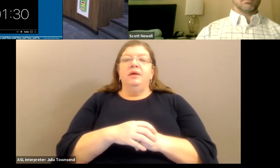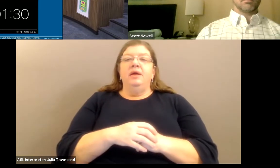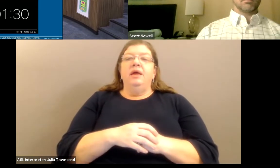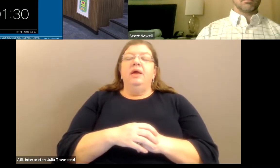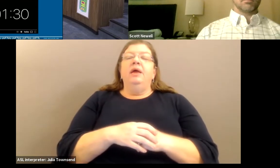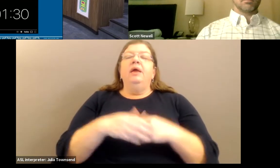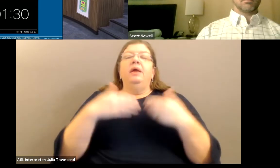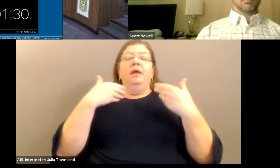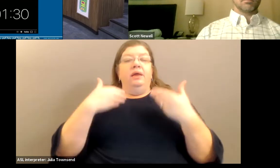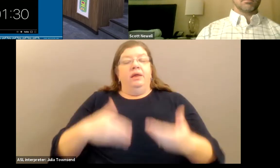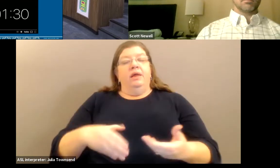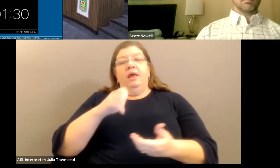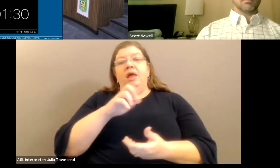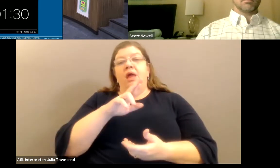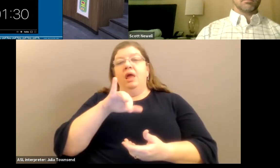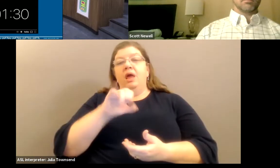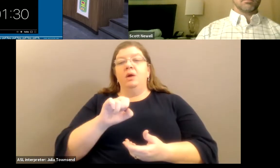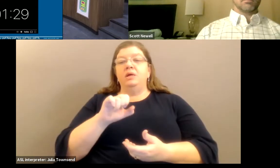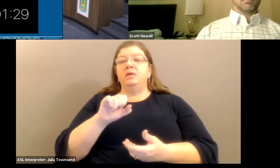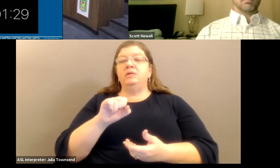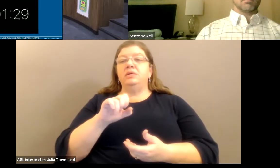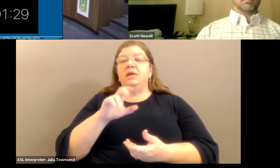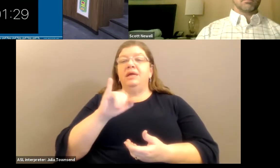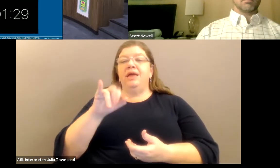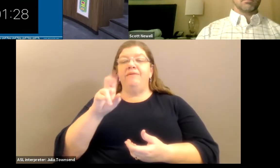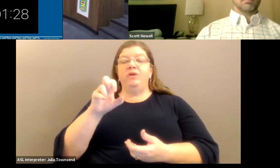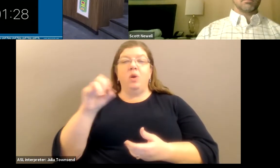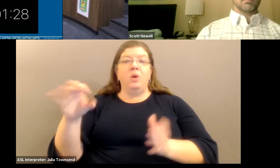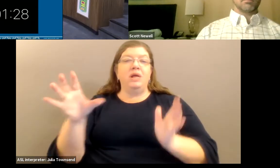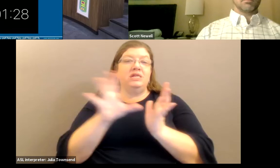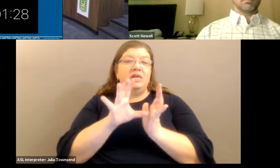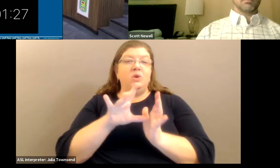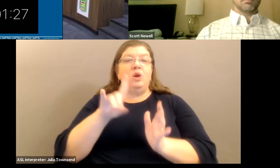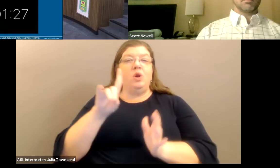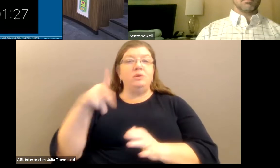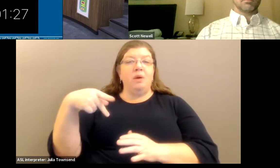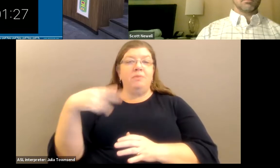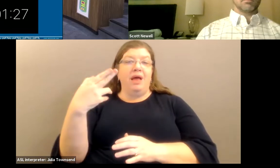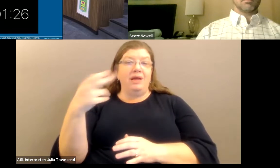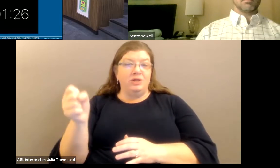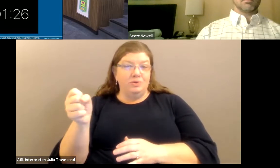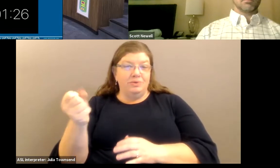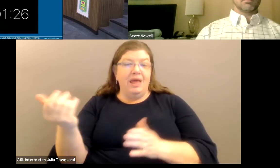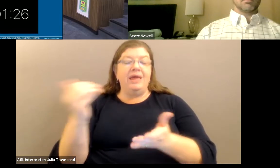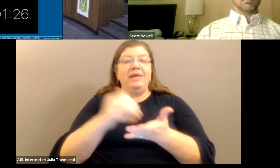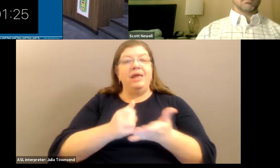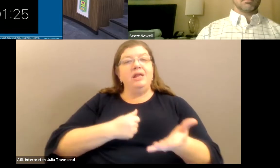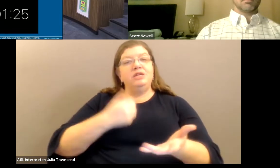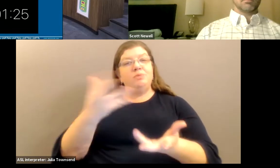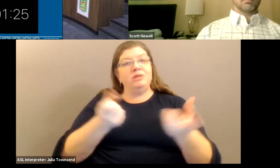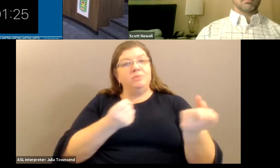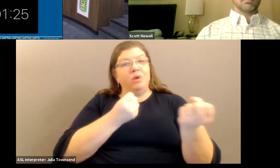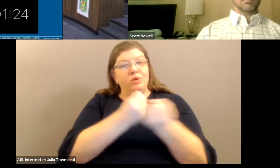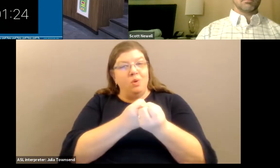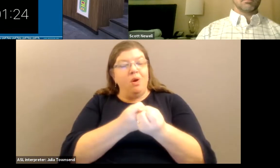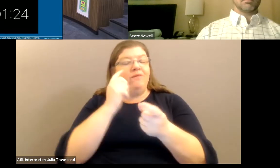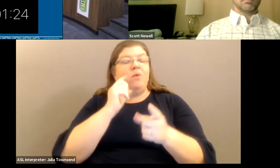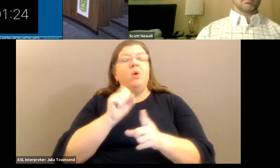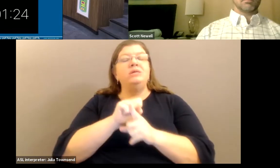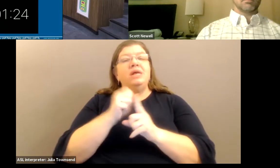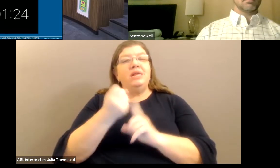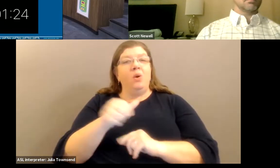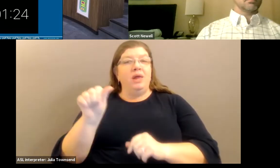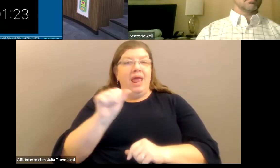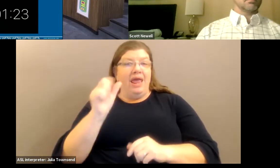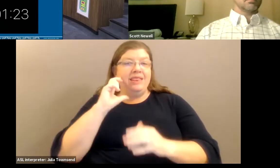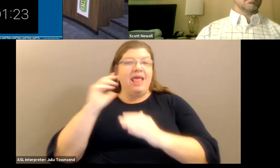So my name is Eris Ivanova. I'm a senior at Dos Pueblos High School, and I would like to again express my support for scenario A, which is the